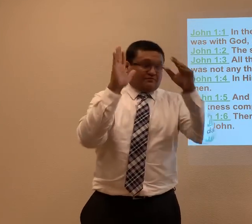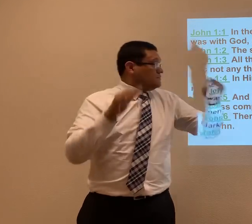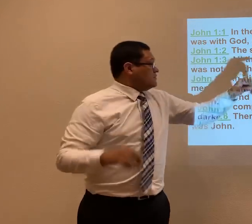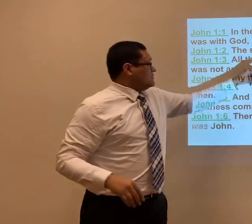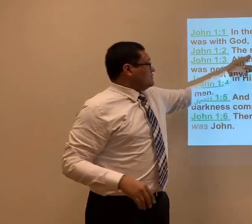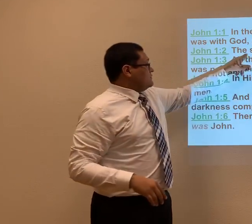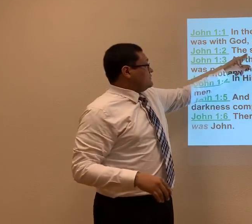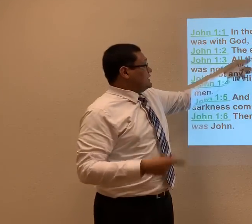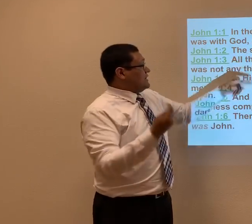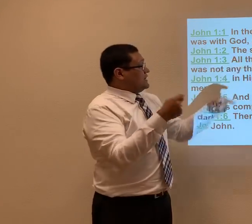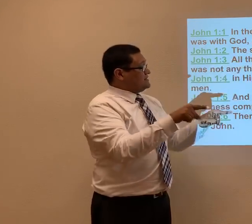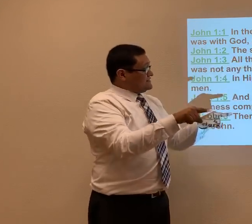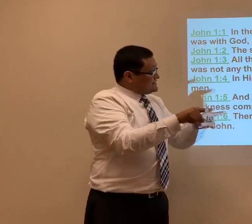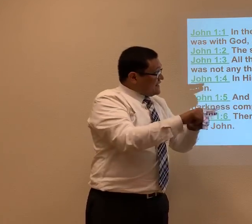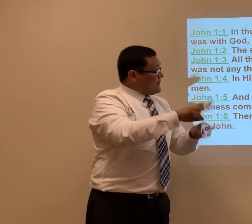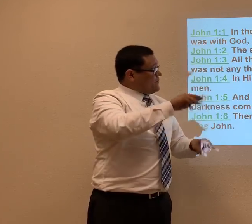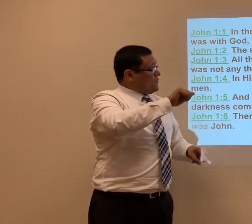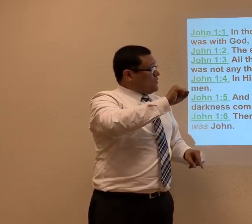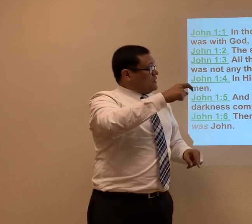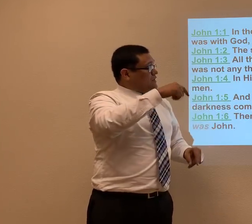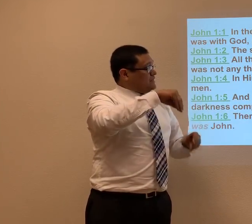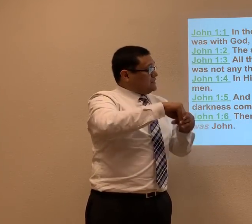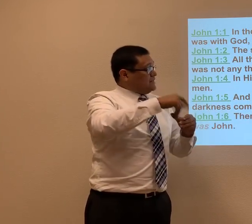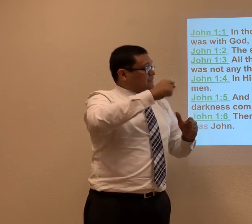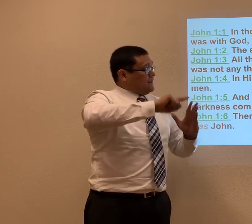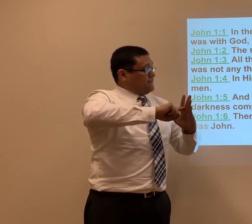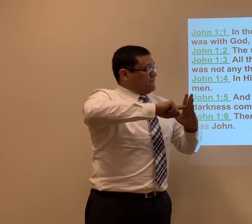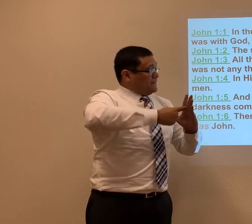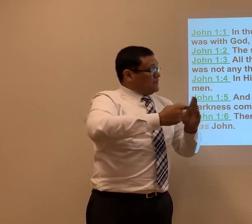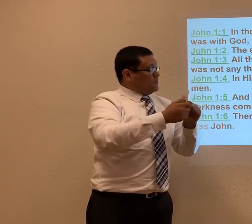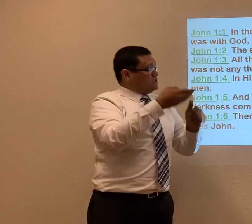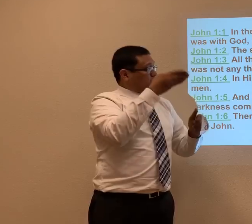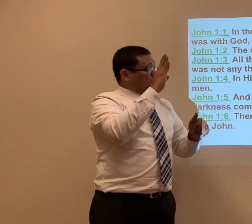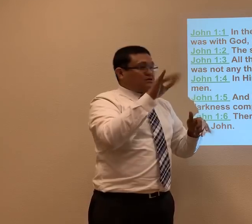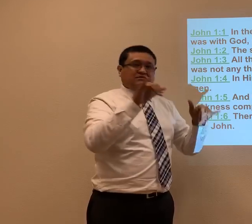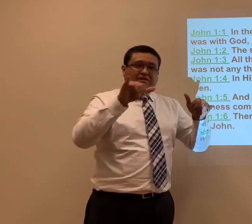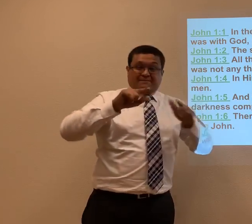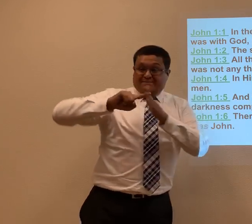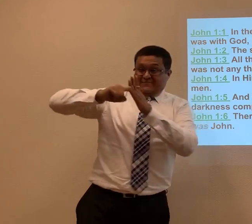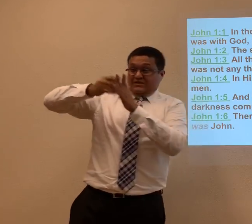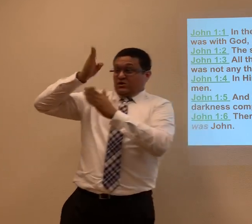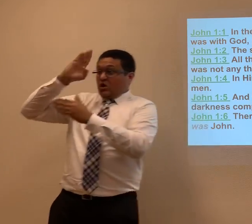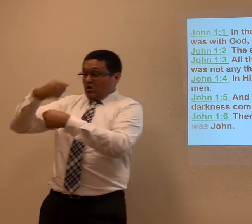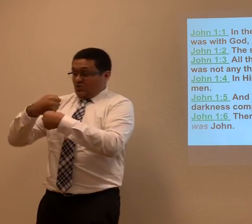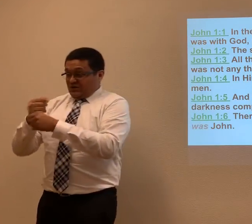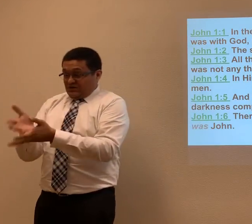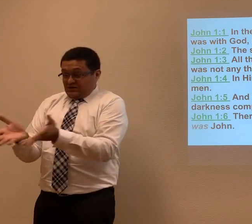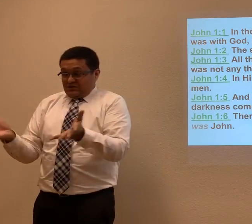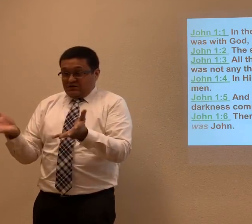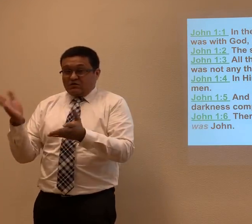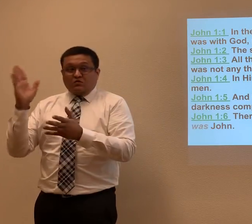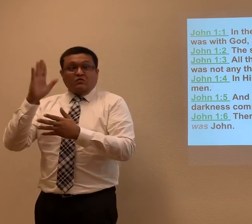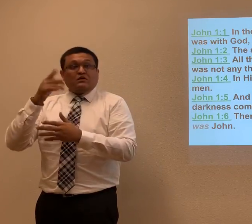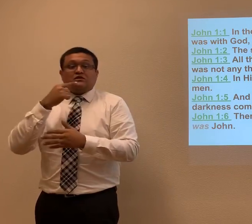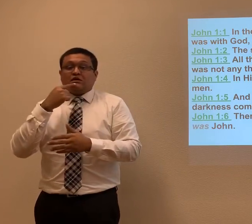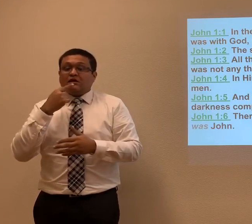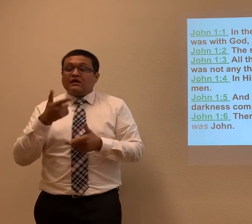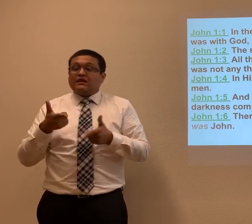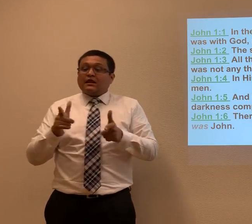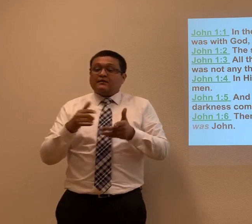beginning. And verse 2 says, The same was in the beginning with God. So God made